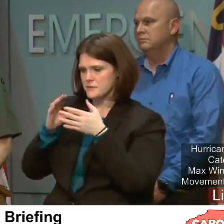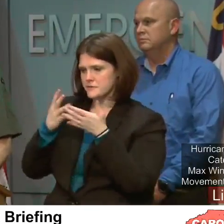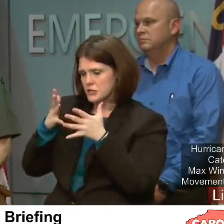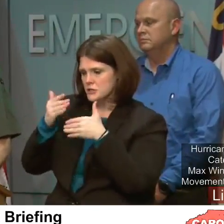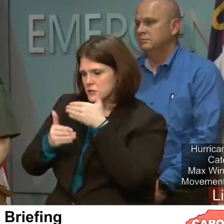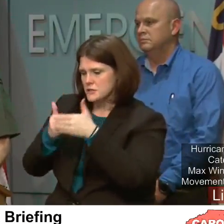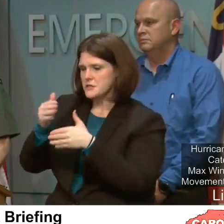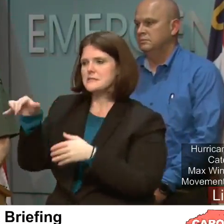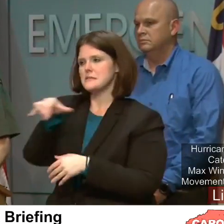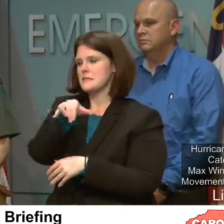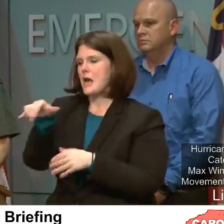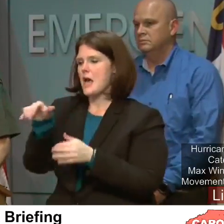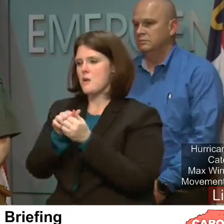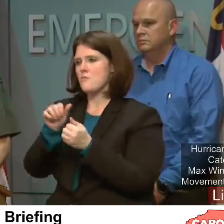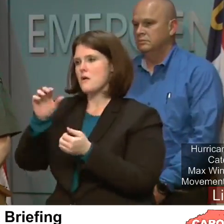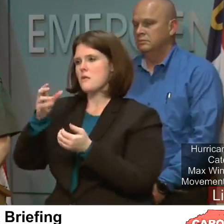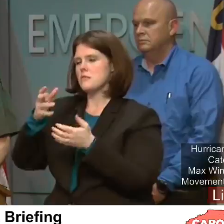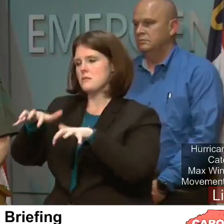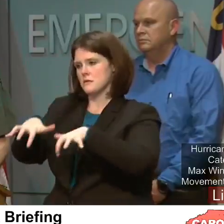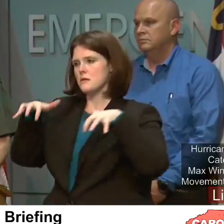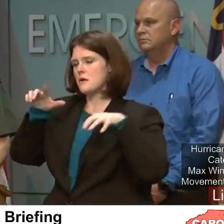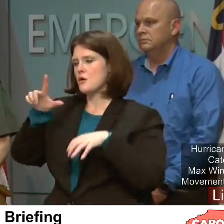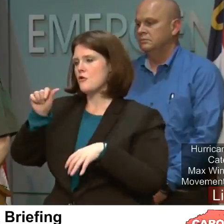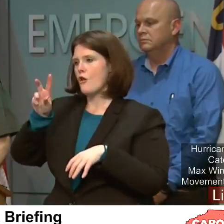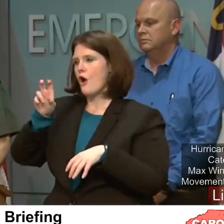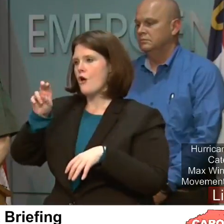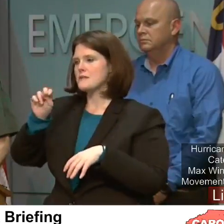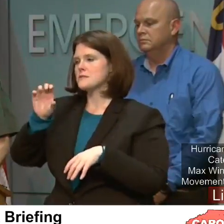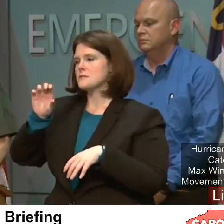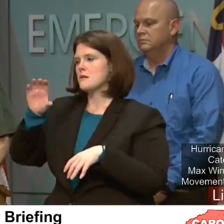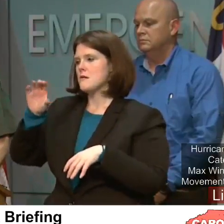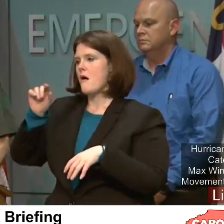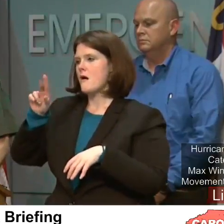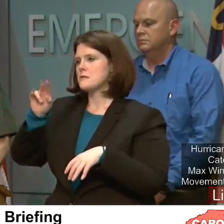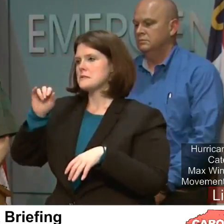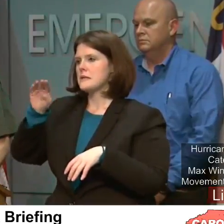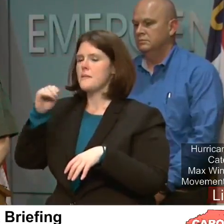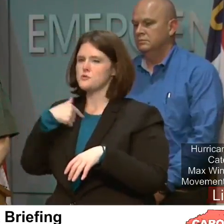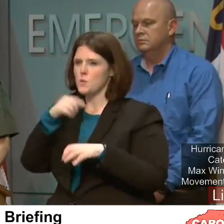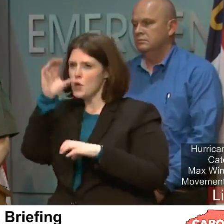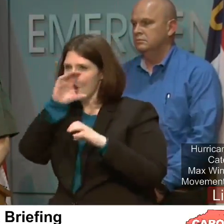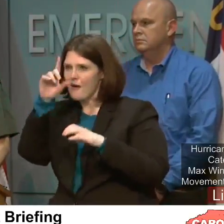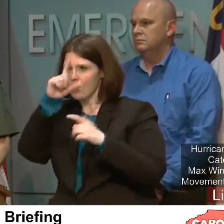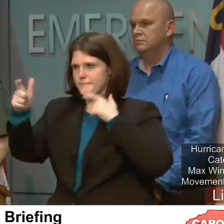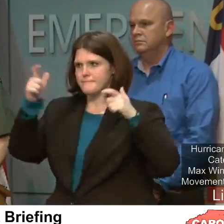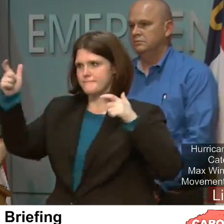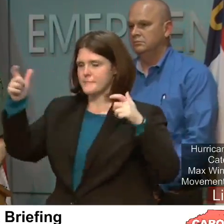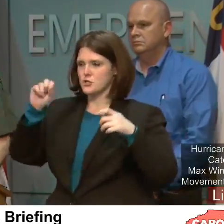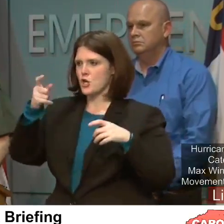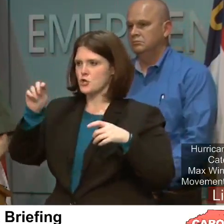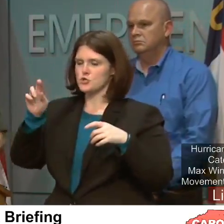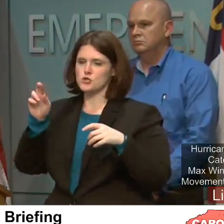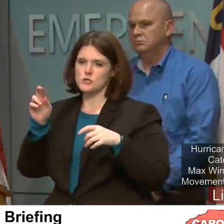we did with Lawrence Joel Coliseum. So we are looking for more mega shelters as needed.